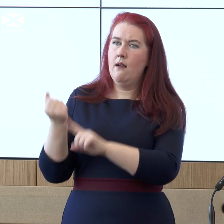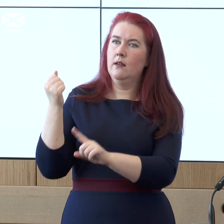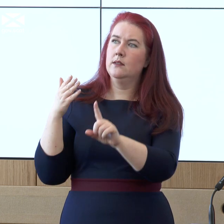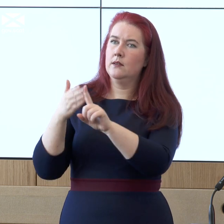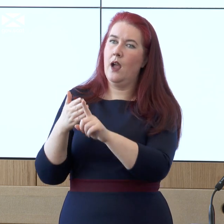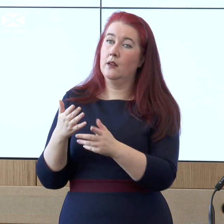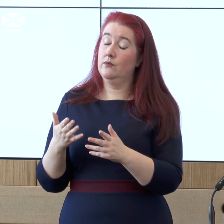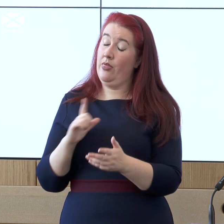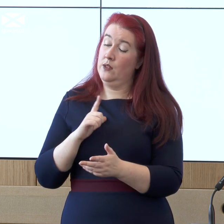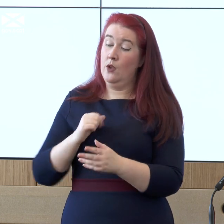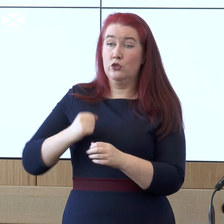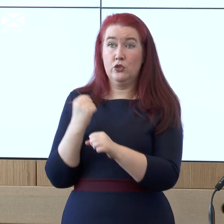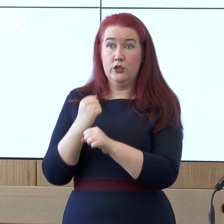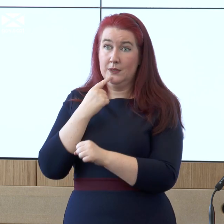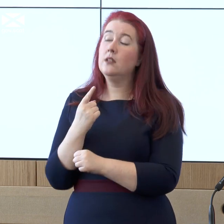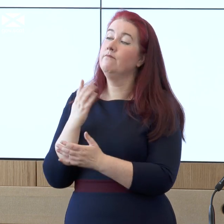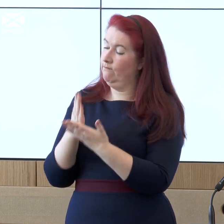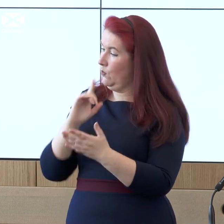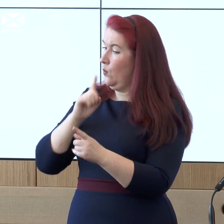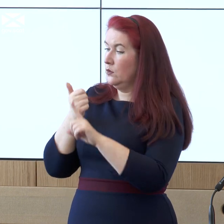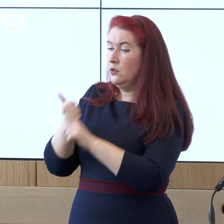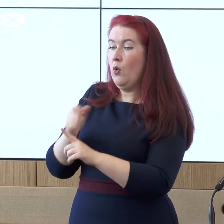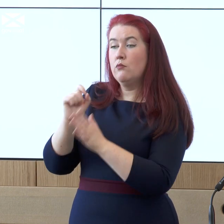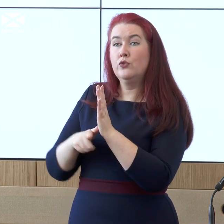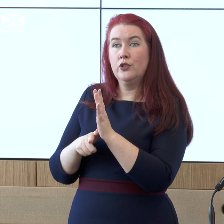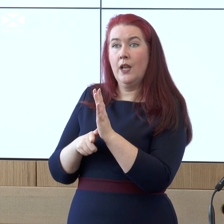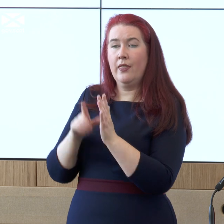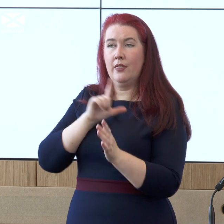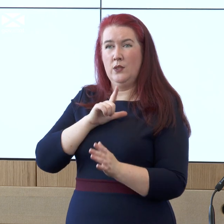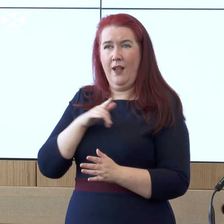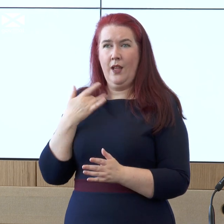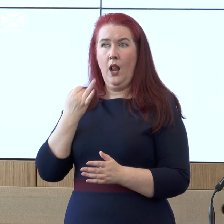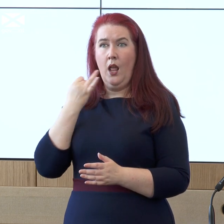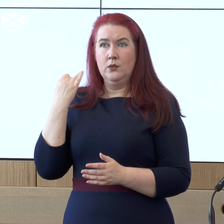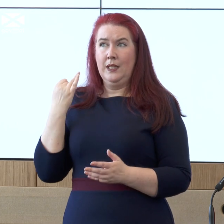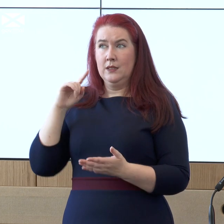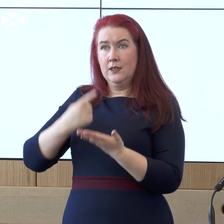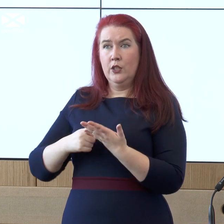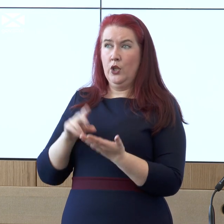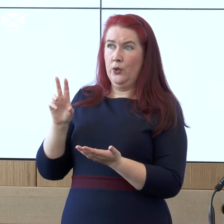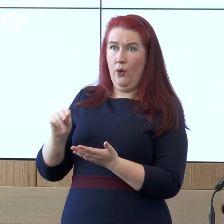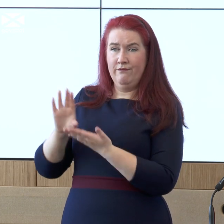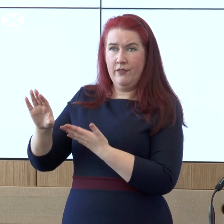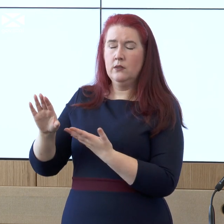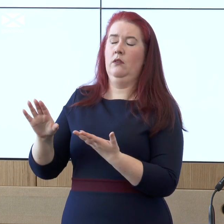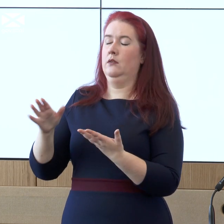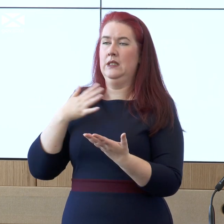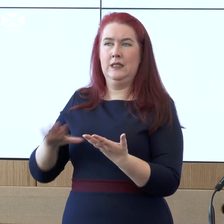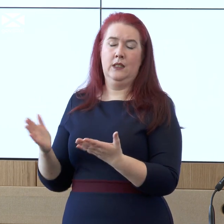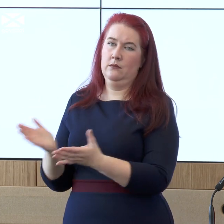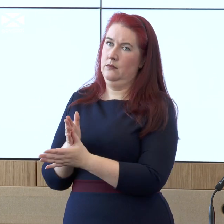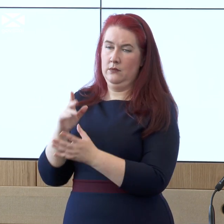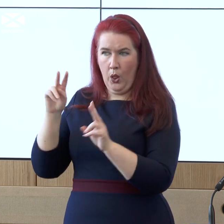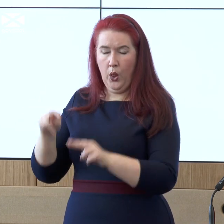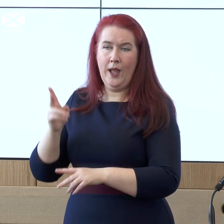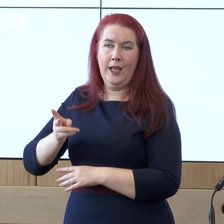made clear that we would support the project and why, in my view, last week's decision must be revisited. The fact is, CCS can